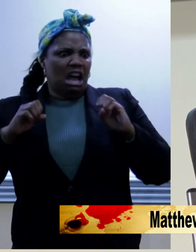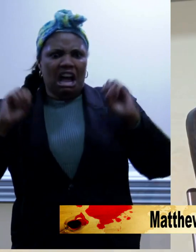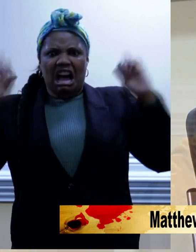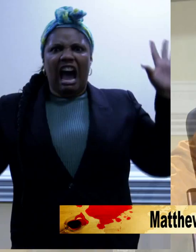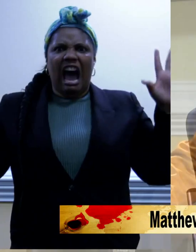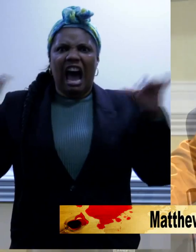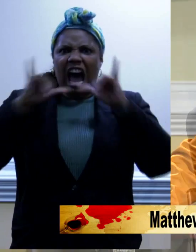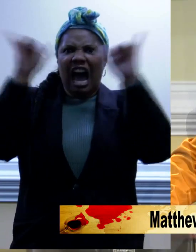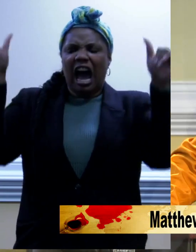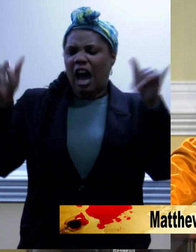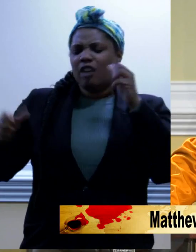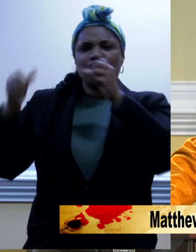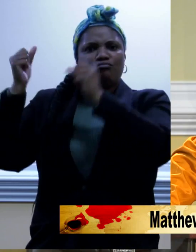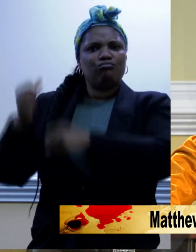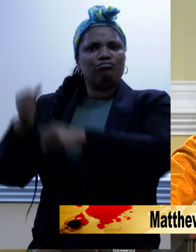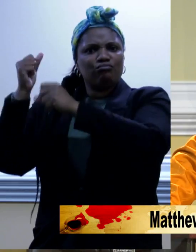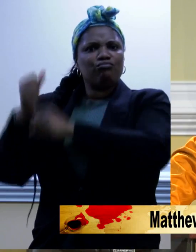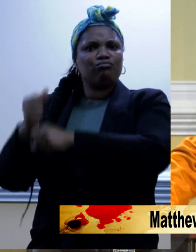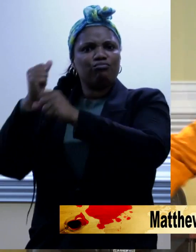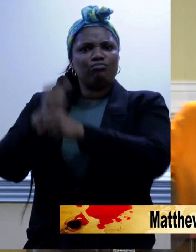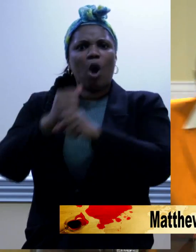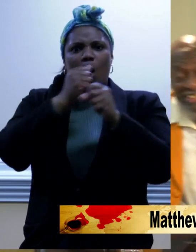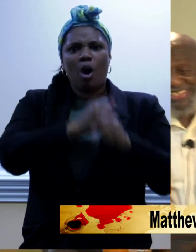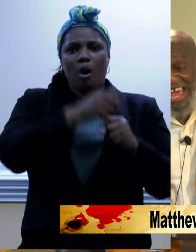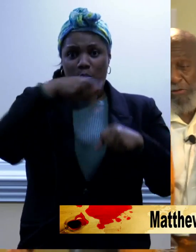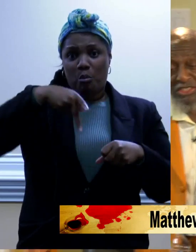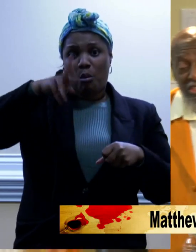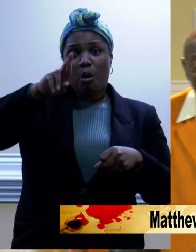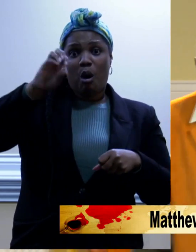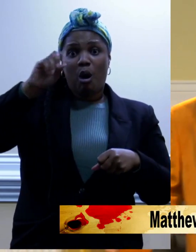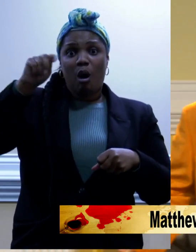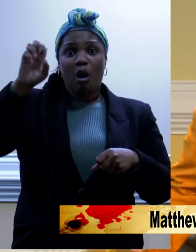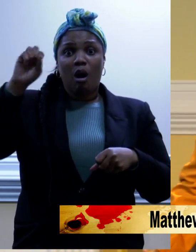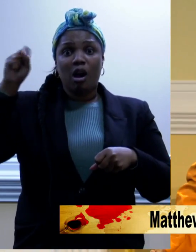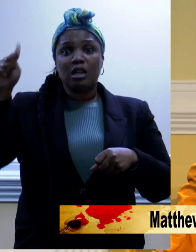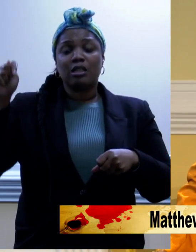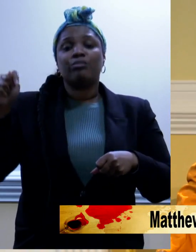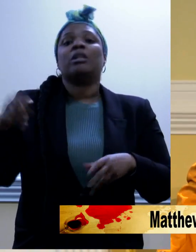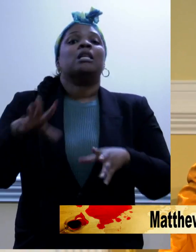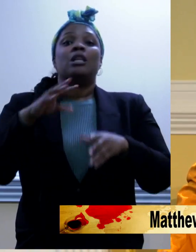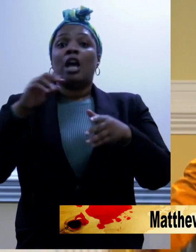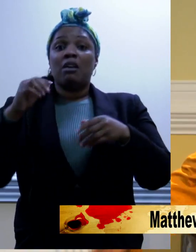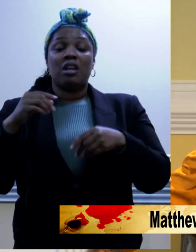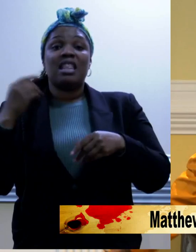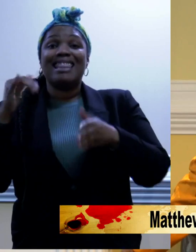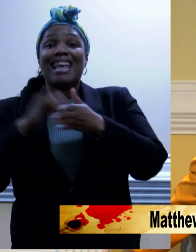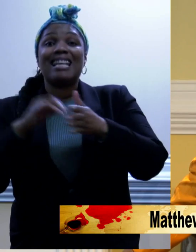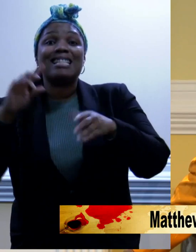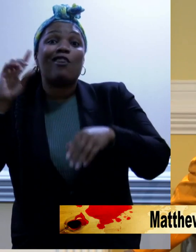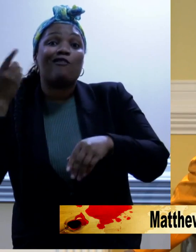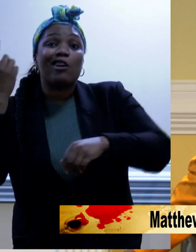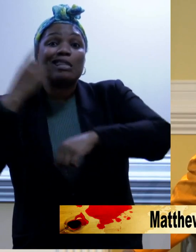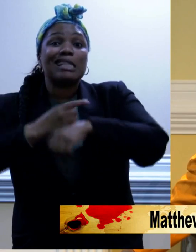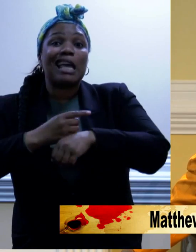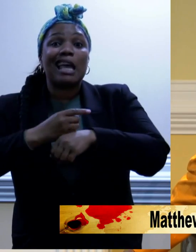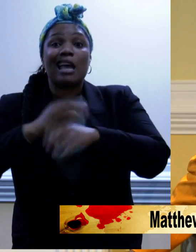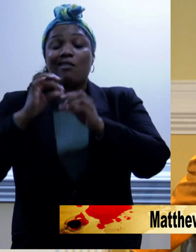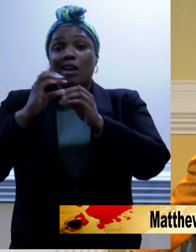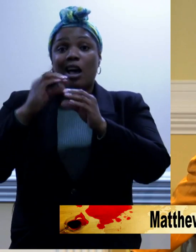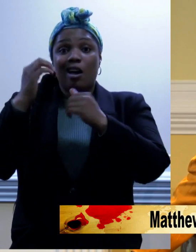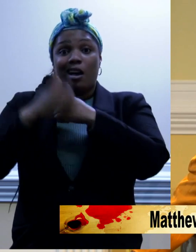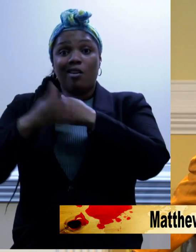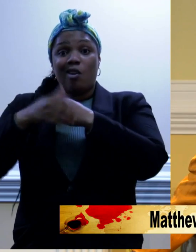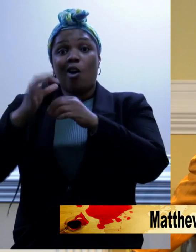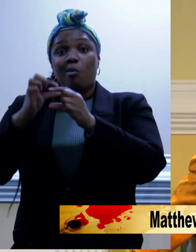we can't kill him on the feast day now. What feast day? That was the next day, which is the first day of the Feast of Unleavened Bread, which we'll keep here. Which